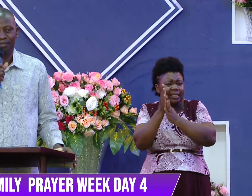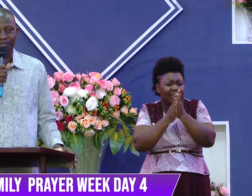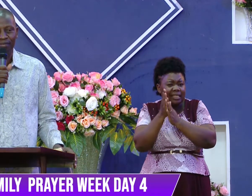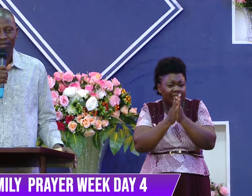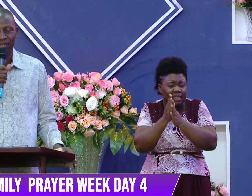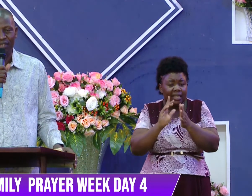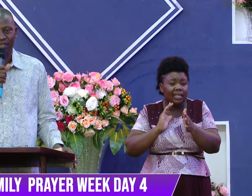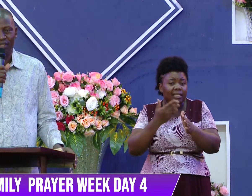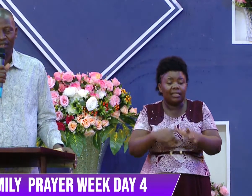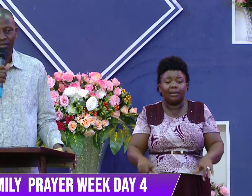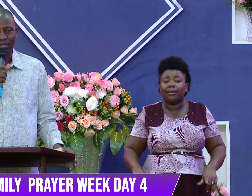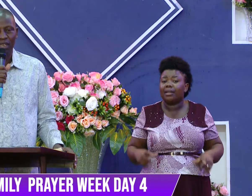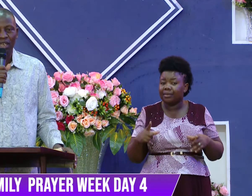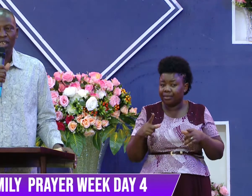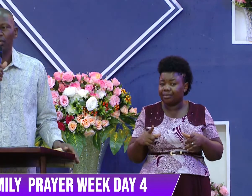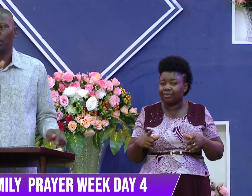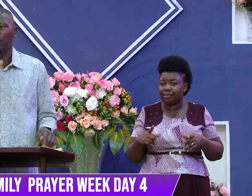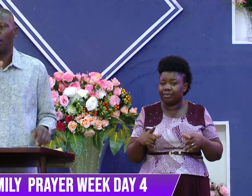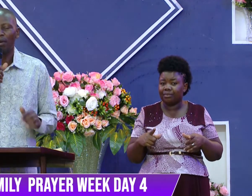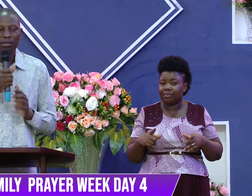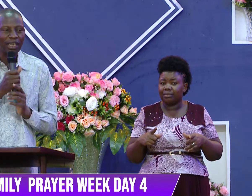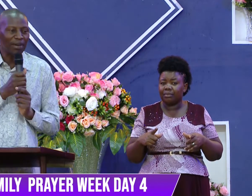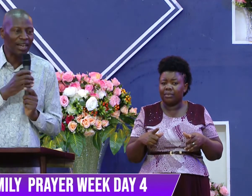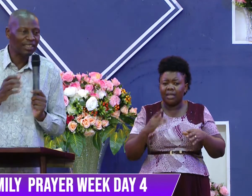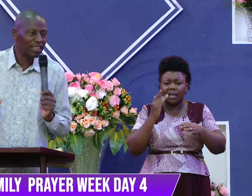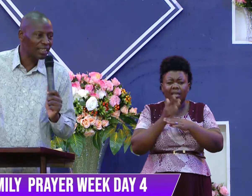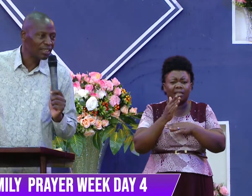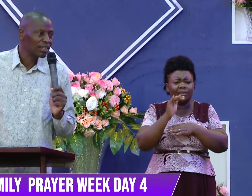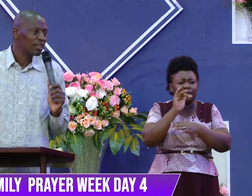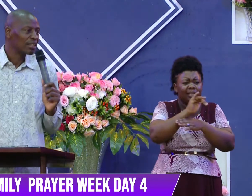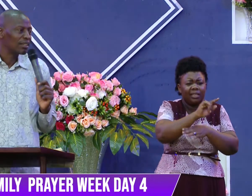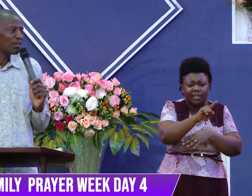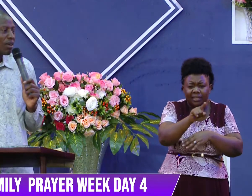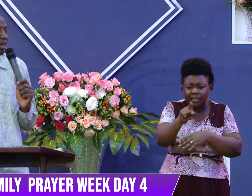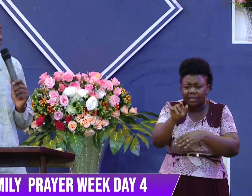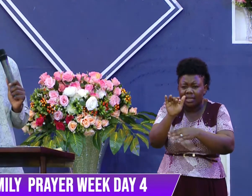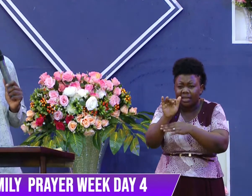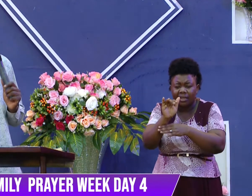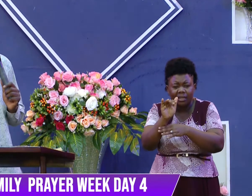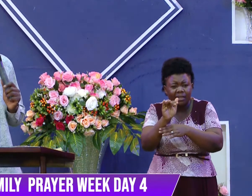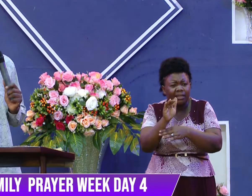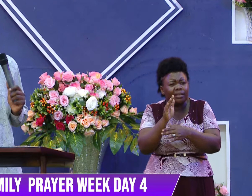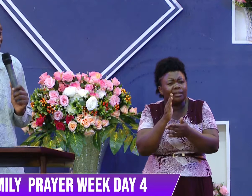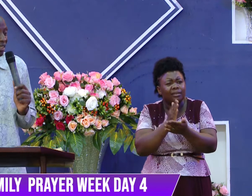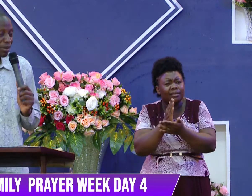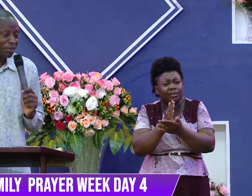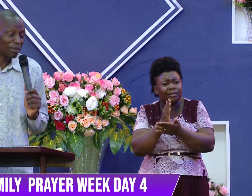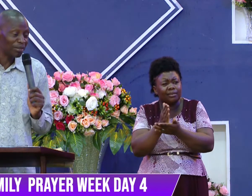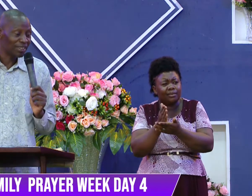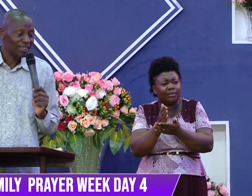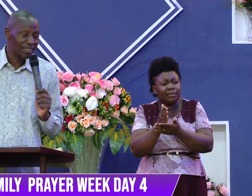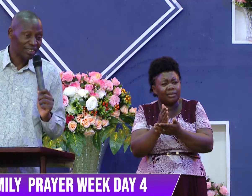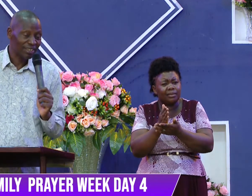The world desires for our lives. Kati wanewele kababuza nebagani na ye ukakasa sinze vionze na virese